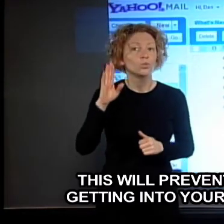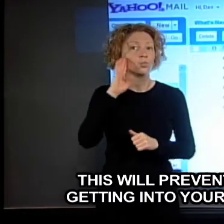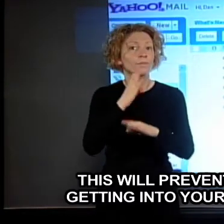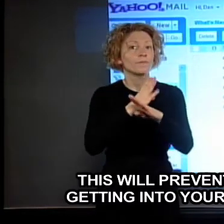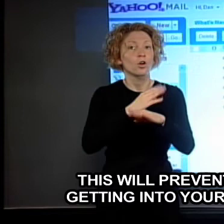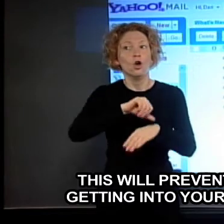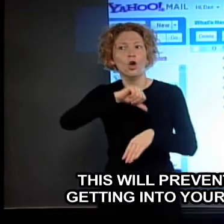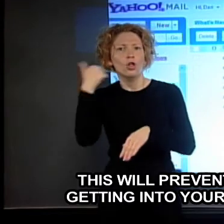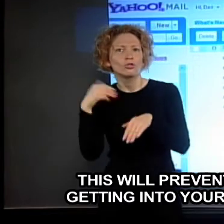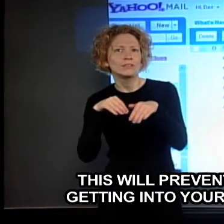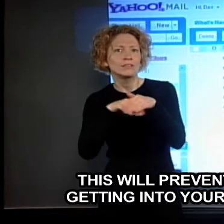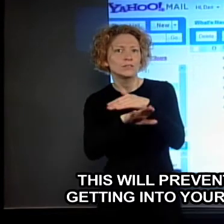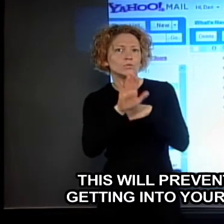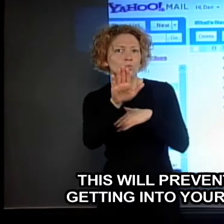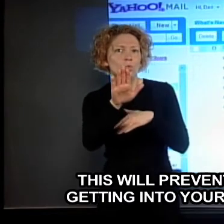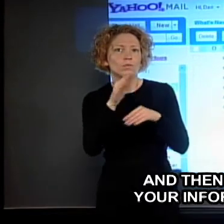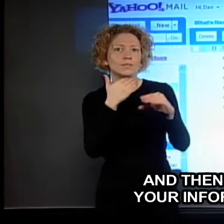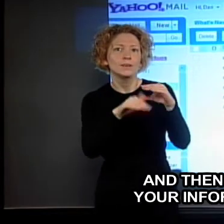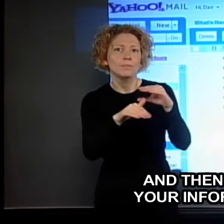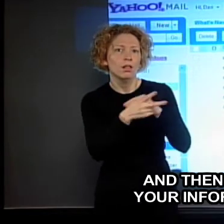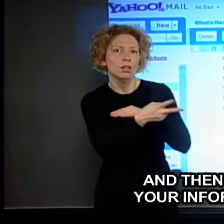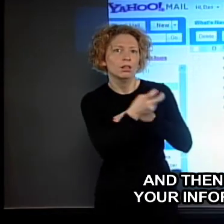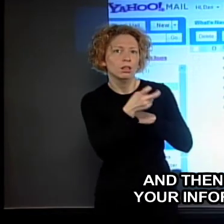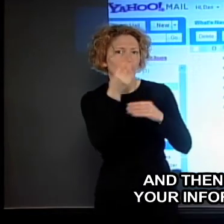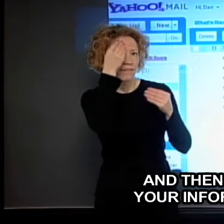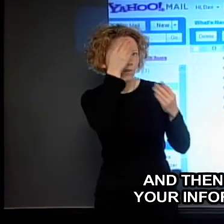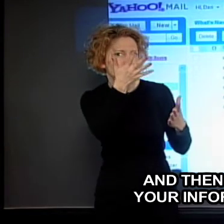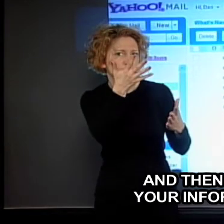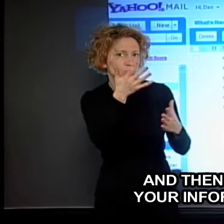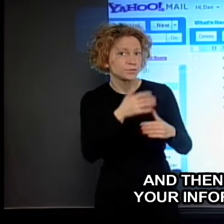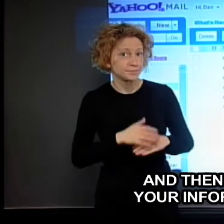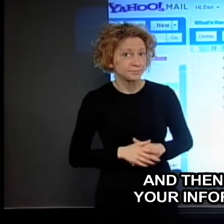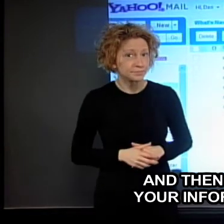This will prevent others from getting into your email account and then taking your information.